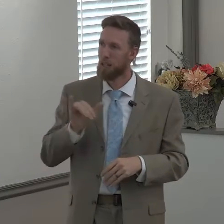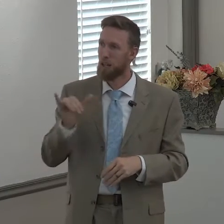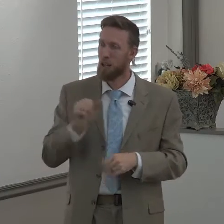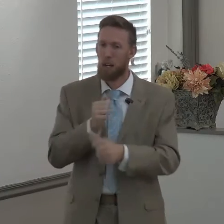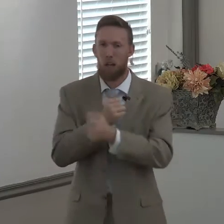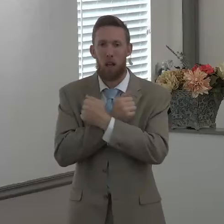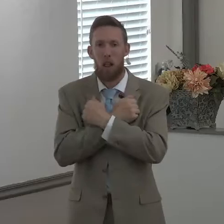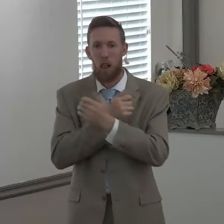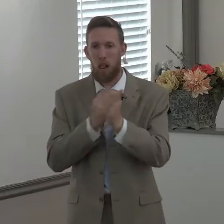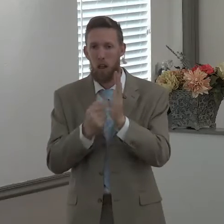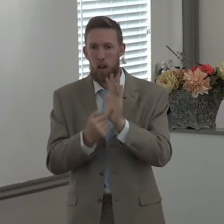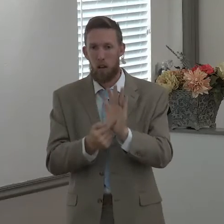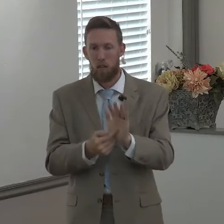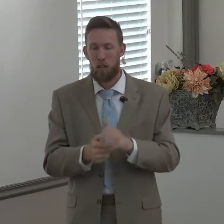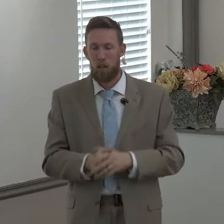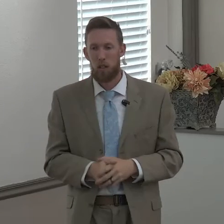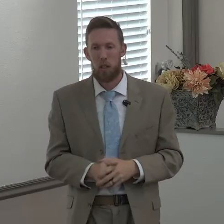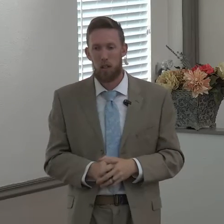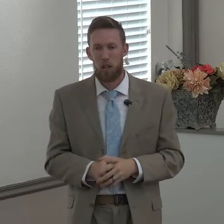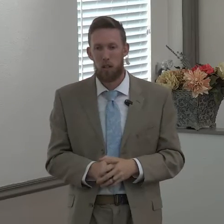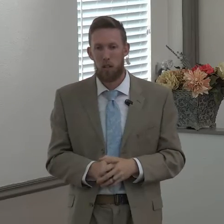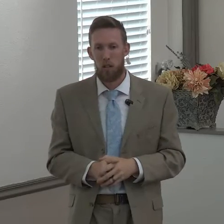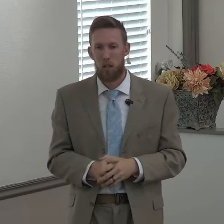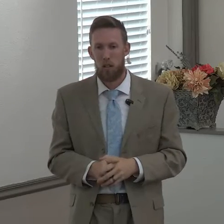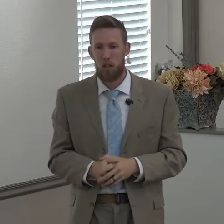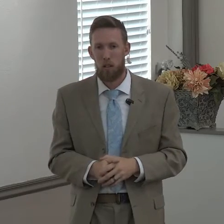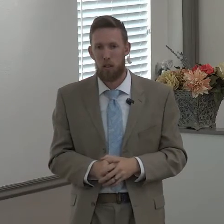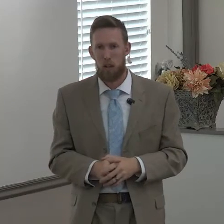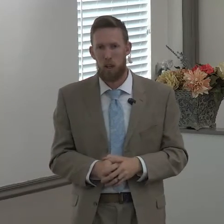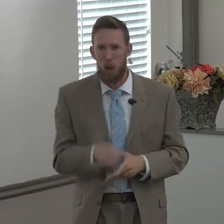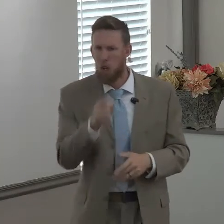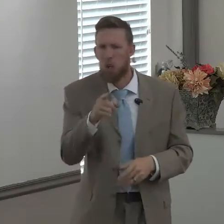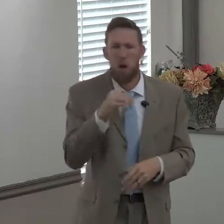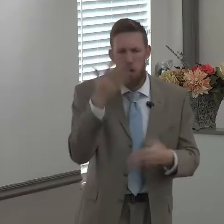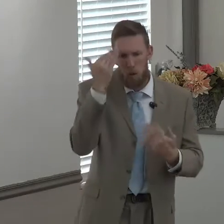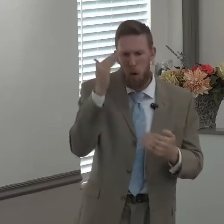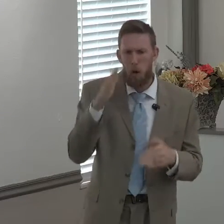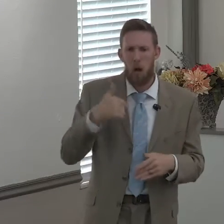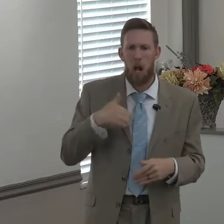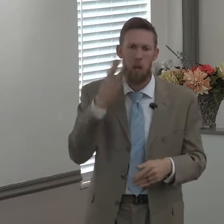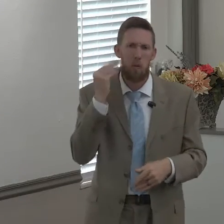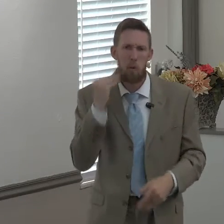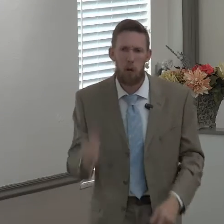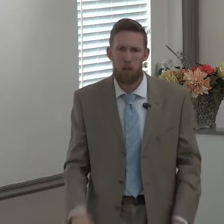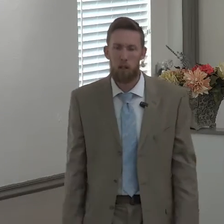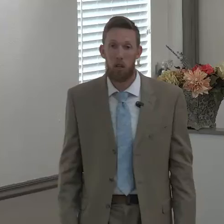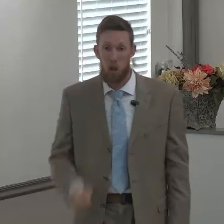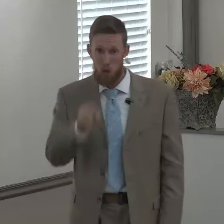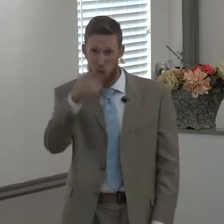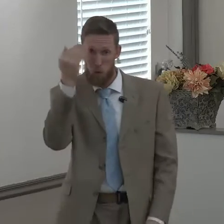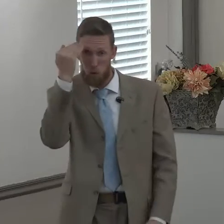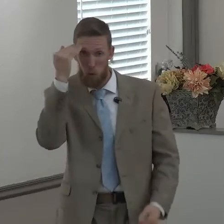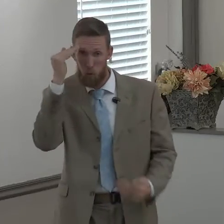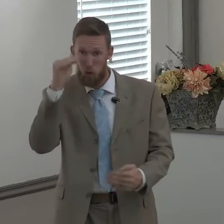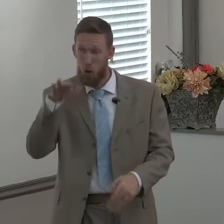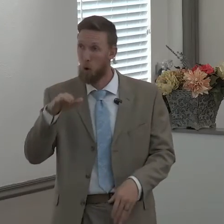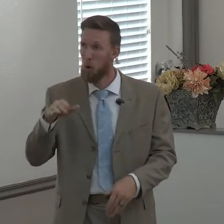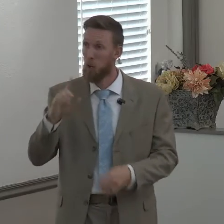And Christ-like love will suffer long and is kind.